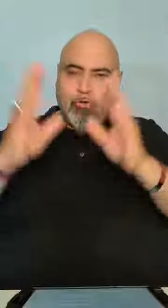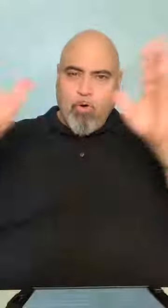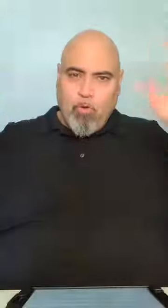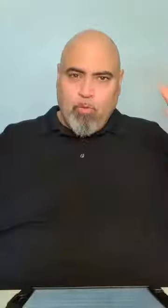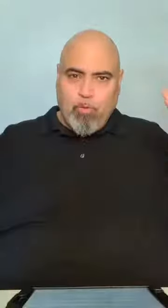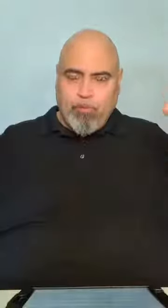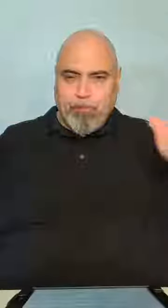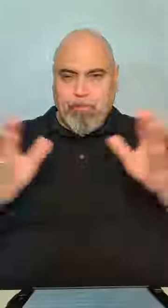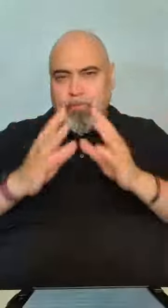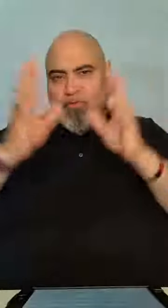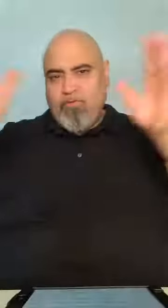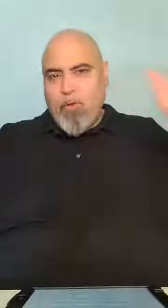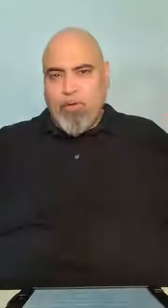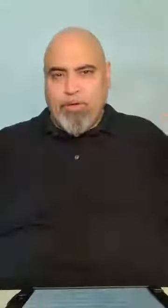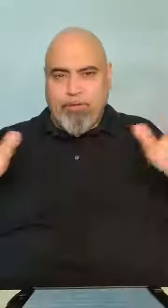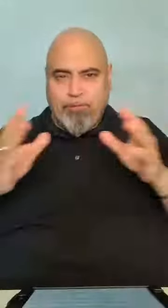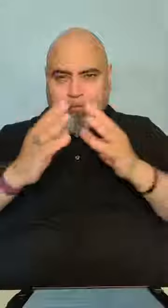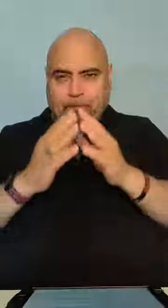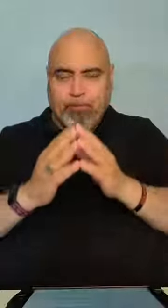to grow, to move forward,